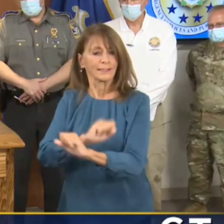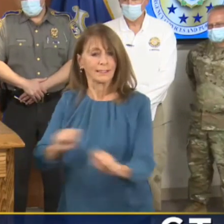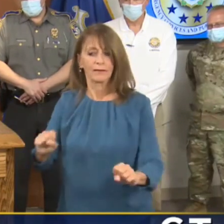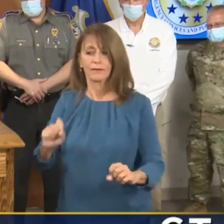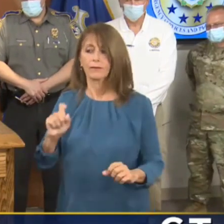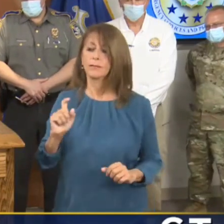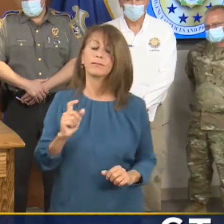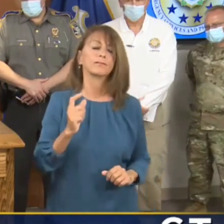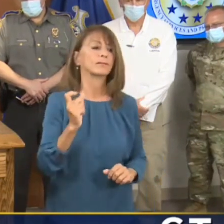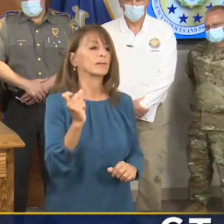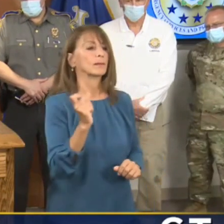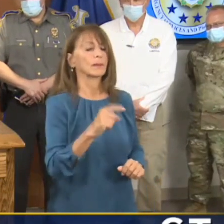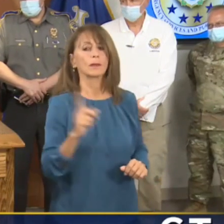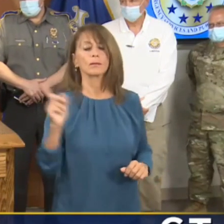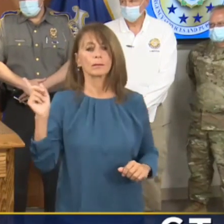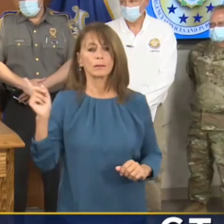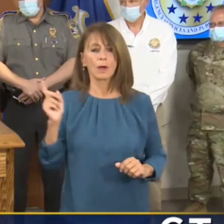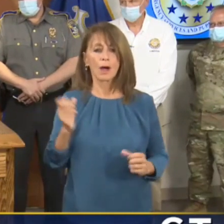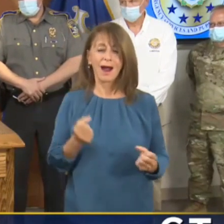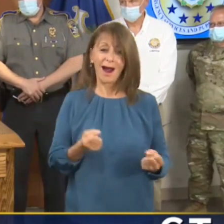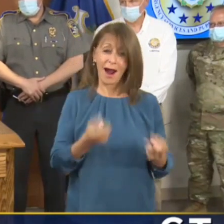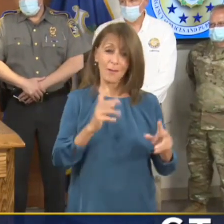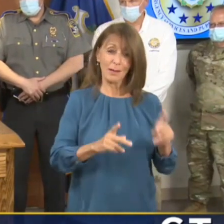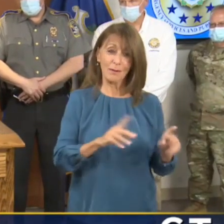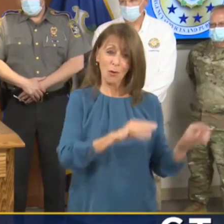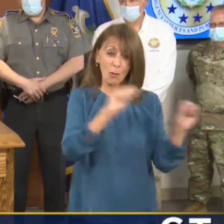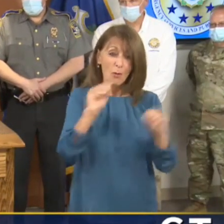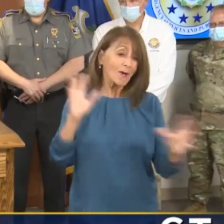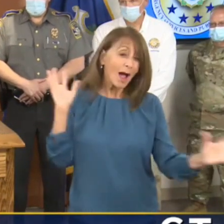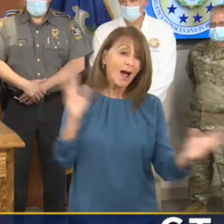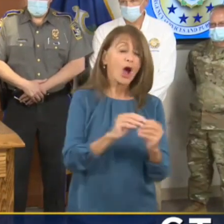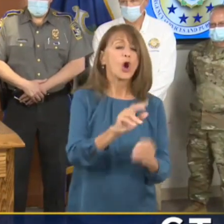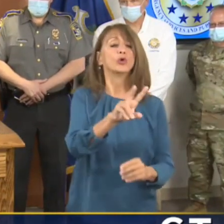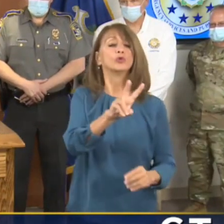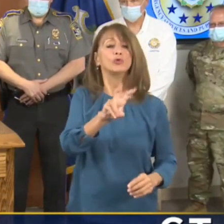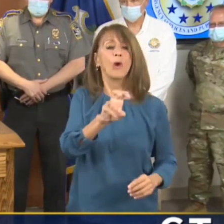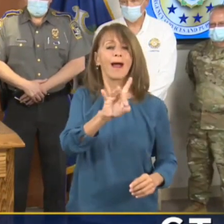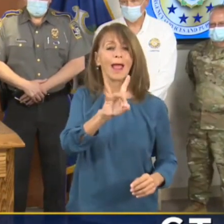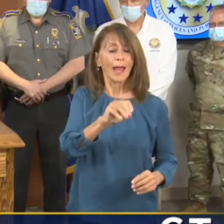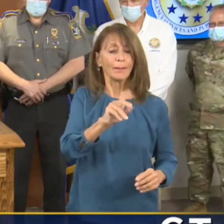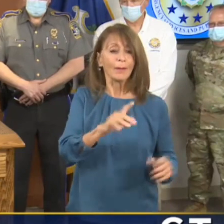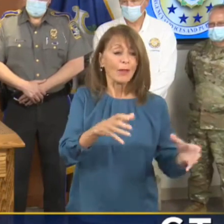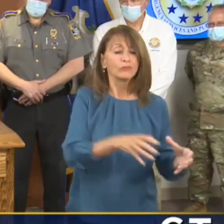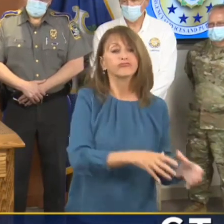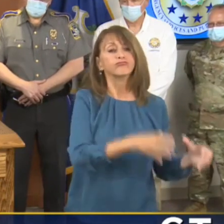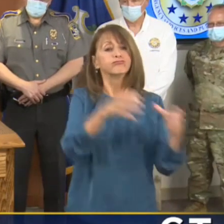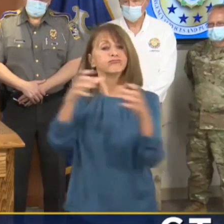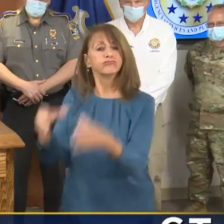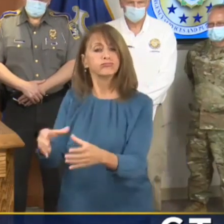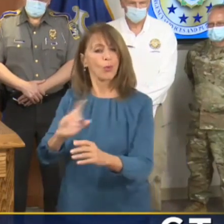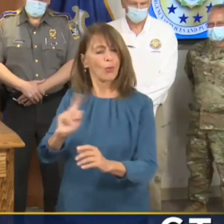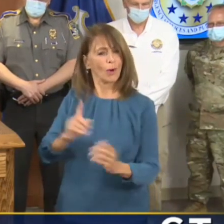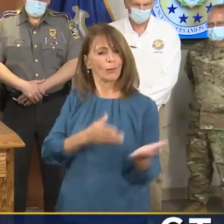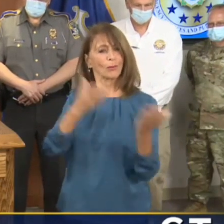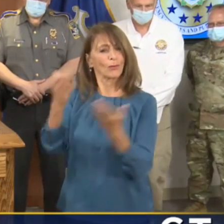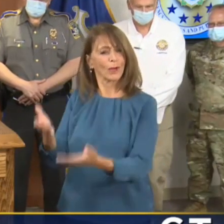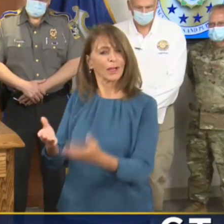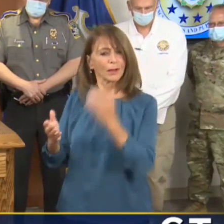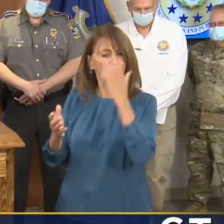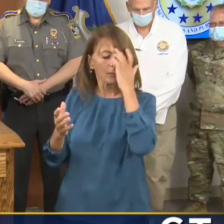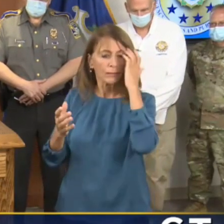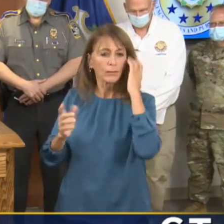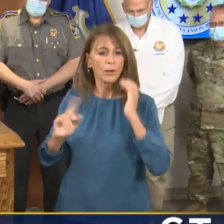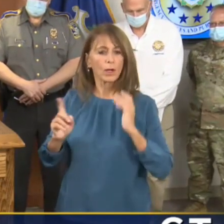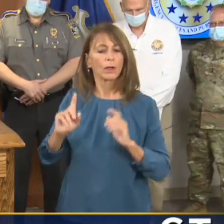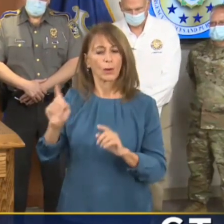Is there any, And it was about 280-ish people altogether, and they were brought to a shelter?